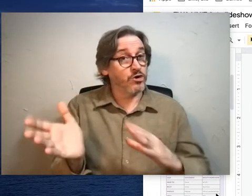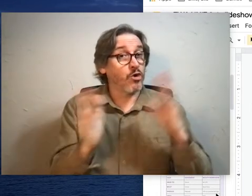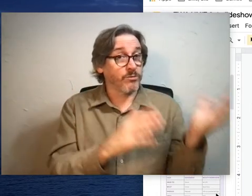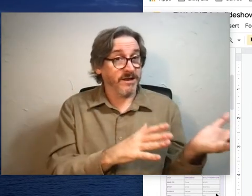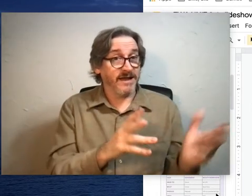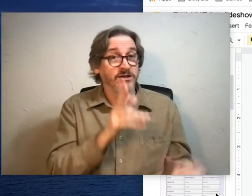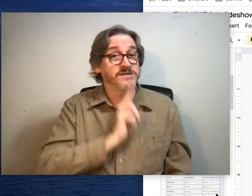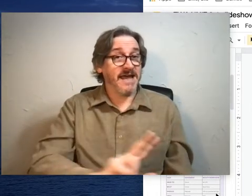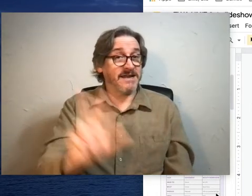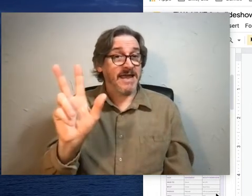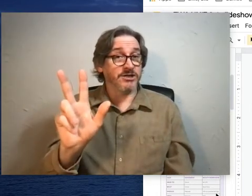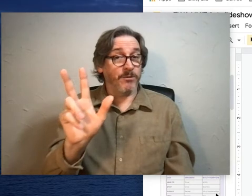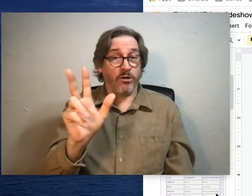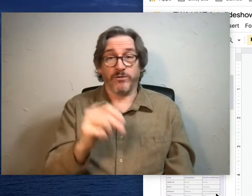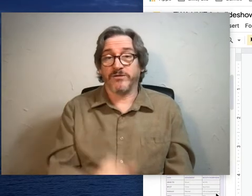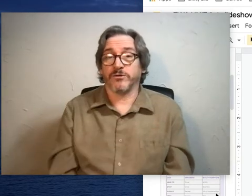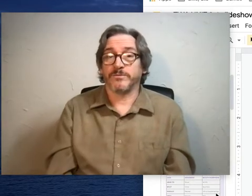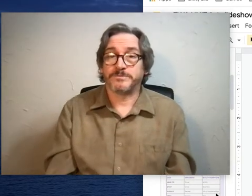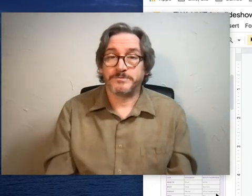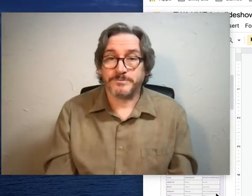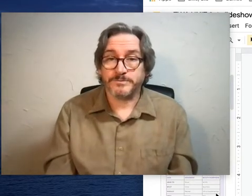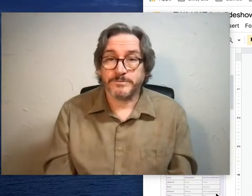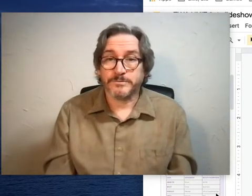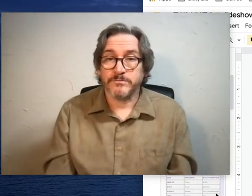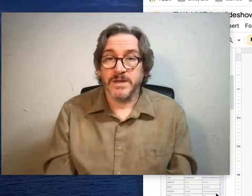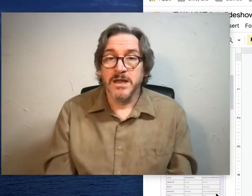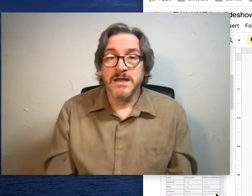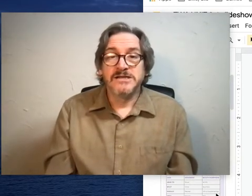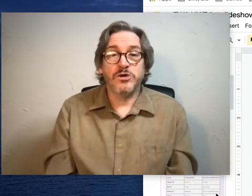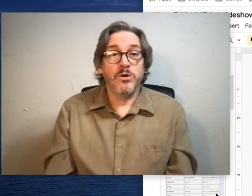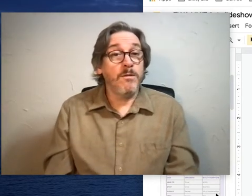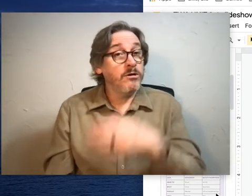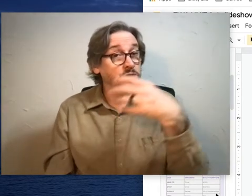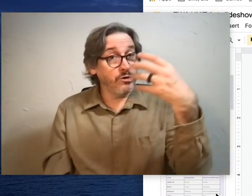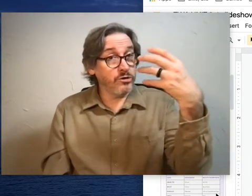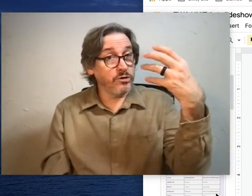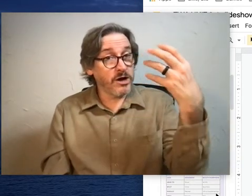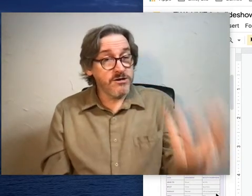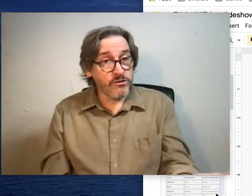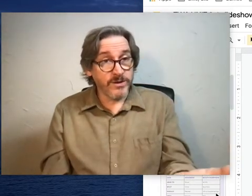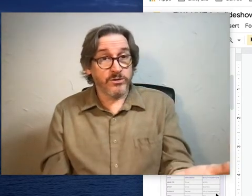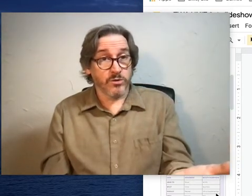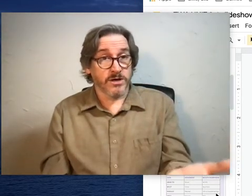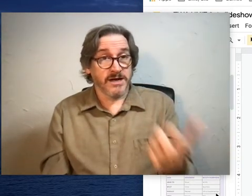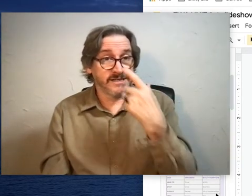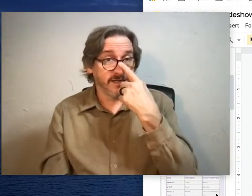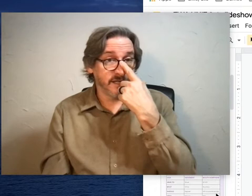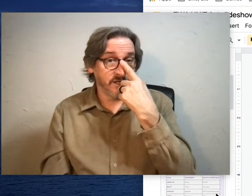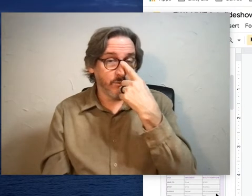to incorporate that, use that hand shape all the way through. So another way you